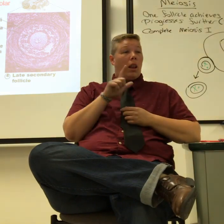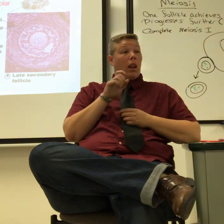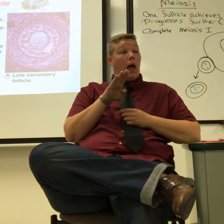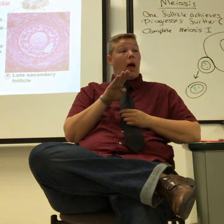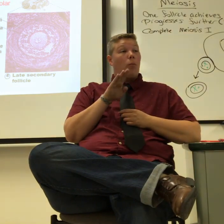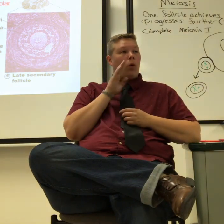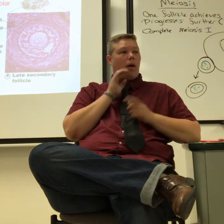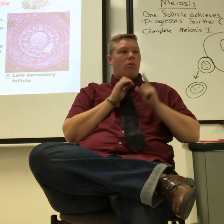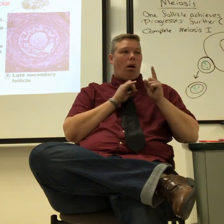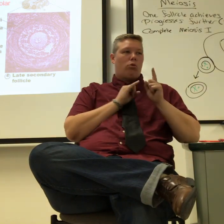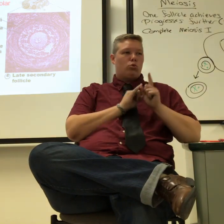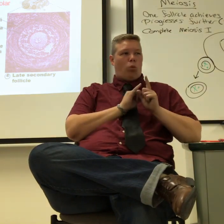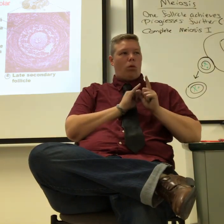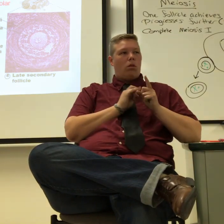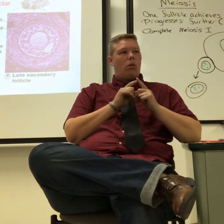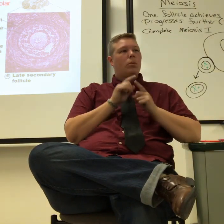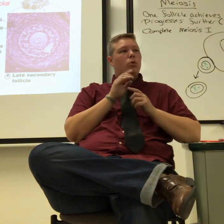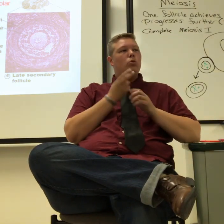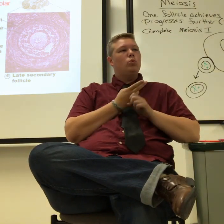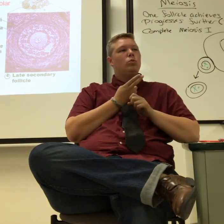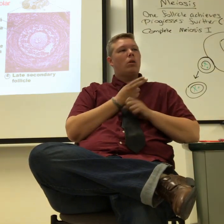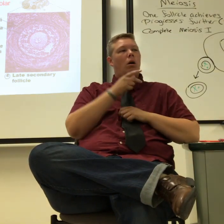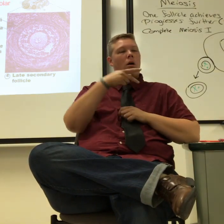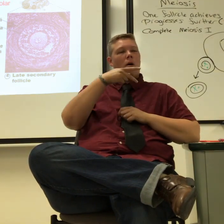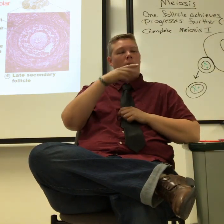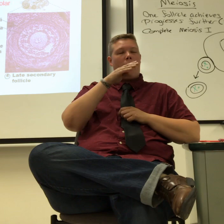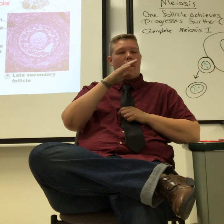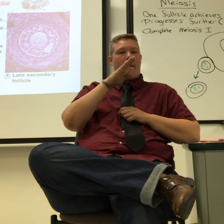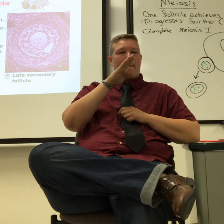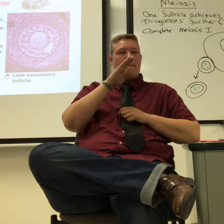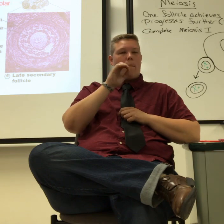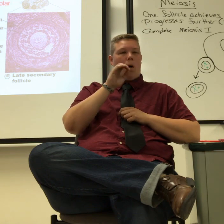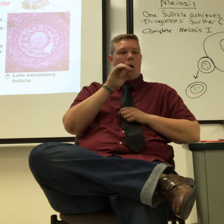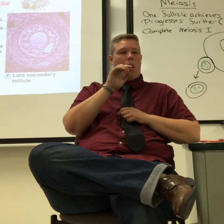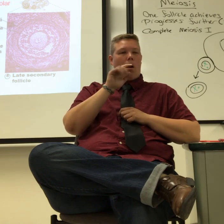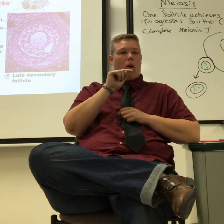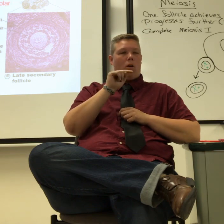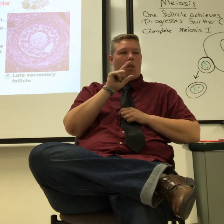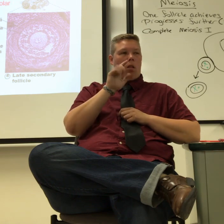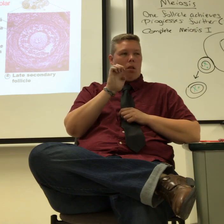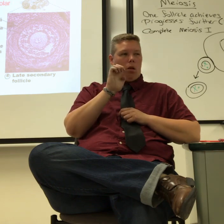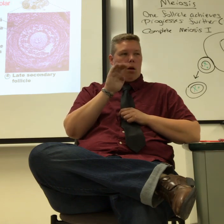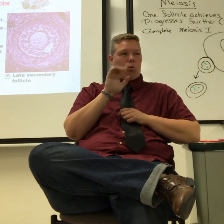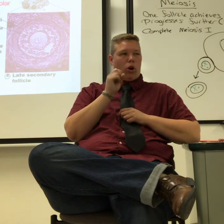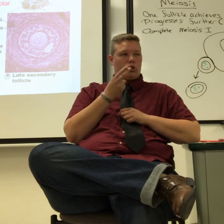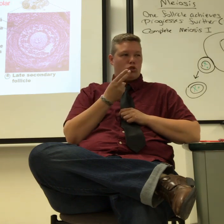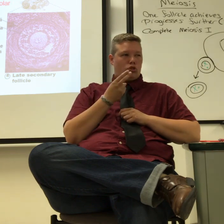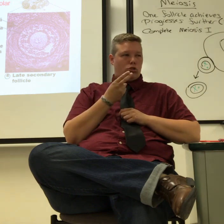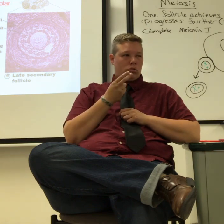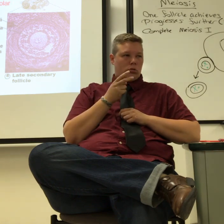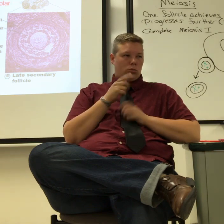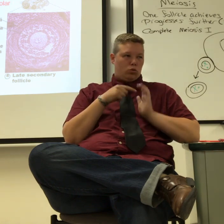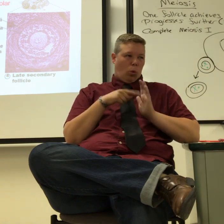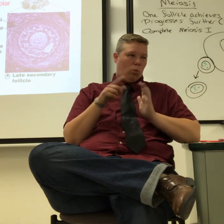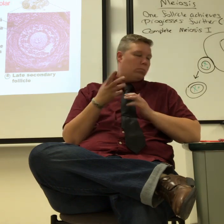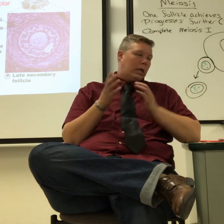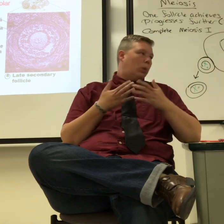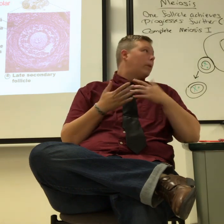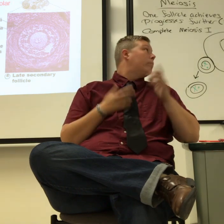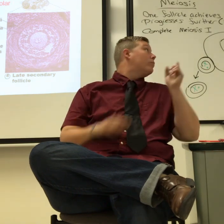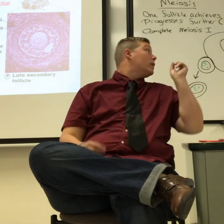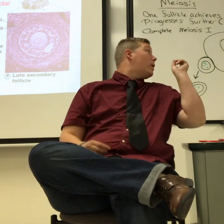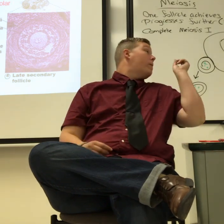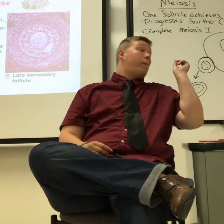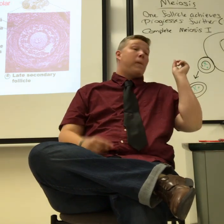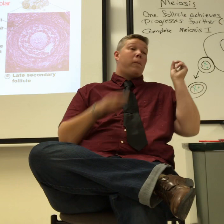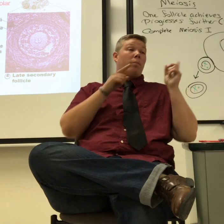bottle brush things to symbolize. Okay, so the long, short thing. Okay, so what do we call this cell now? This cell